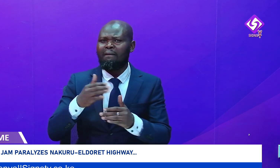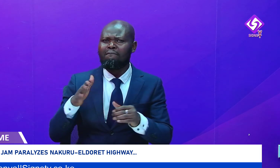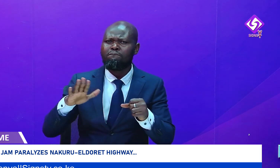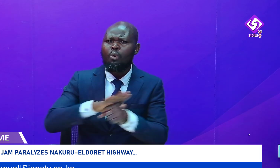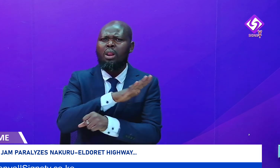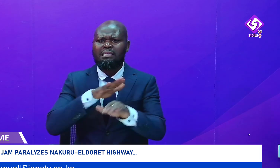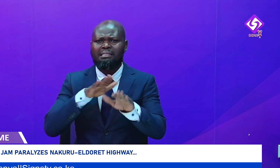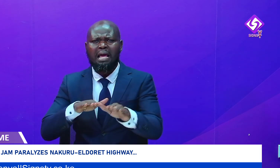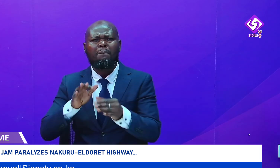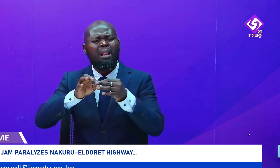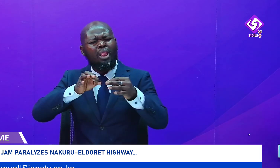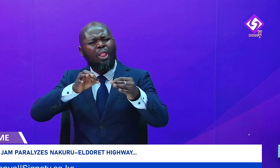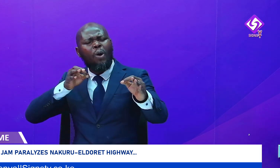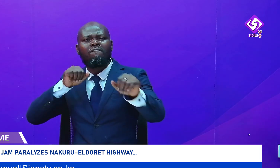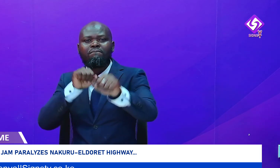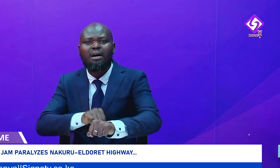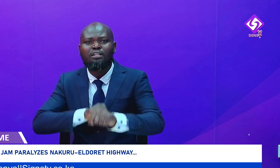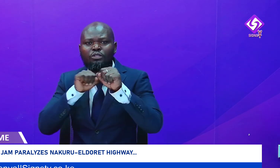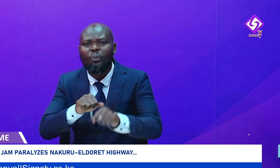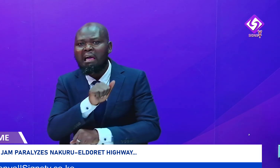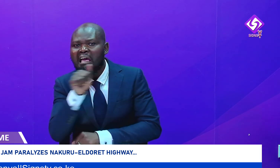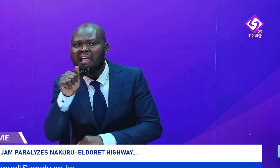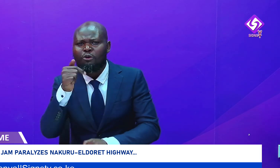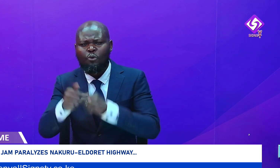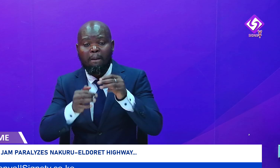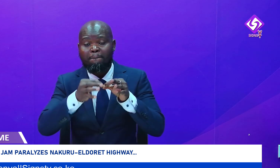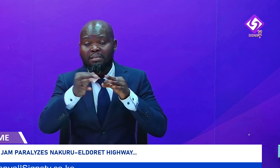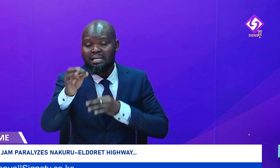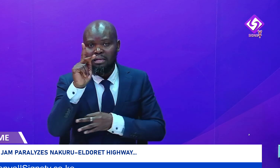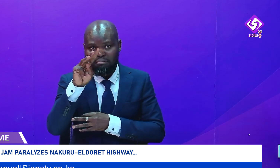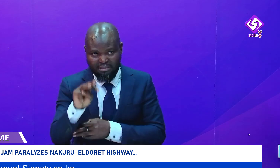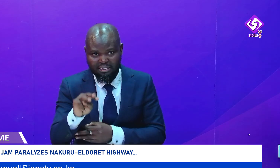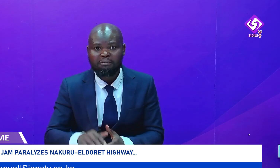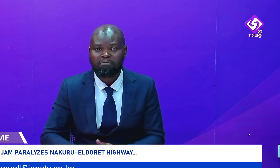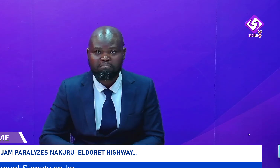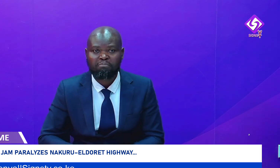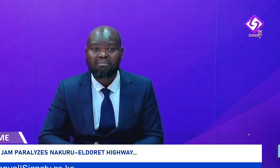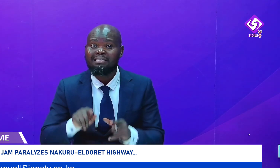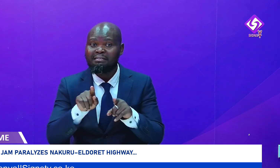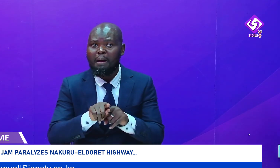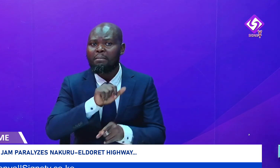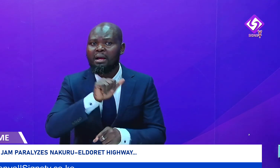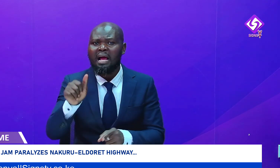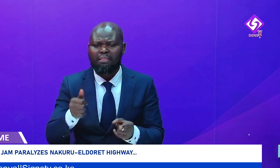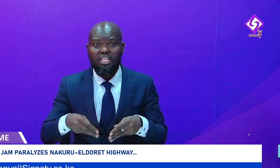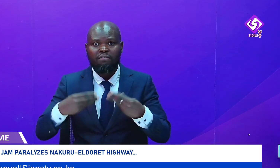gridlock remains unclear, but the stretch has been filled with a long line of vehicles stretching for several kilometers.